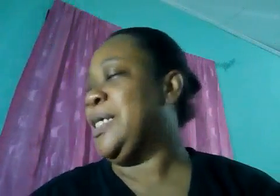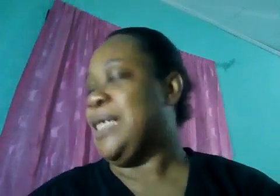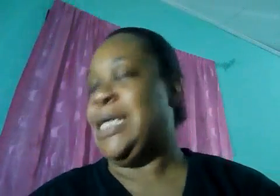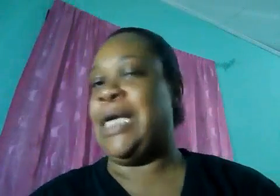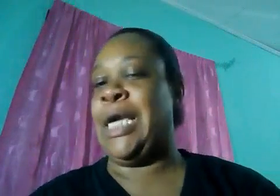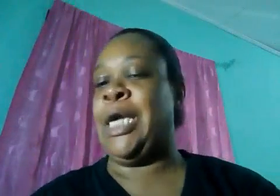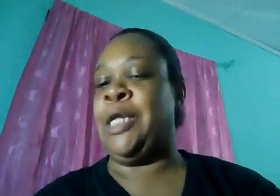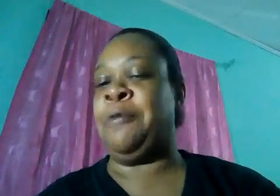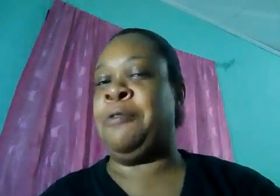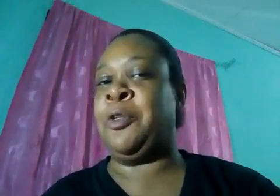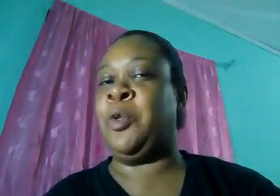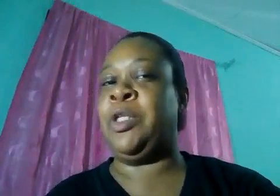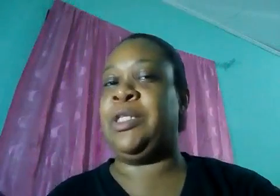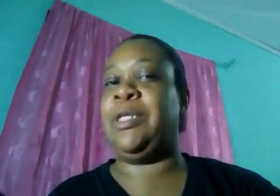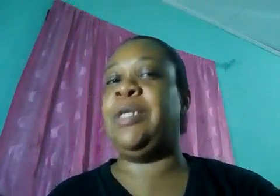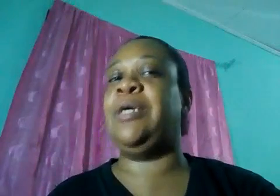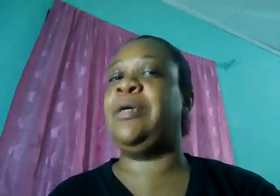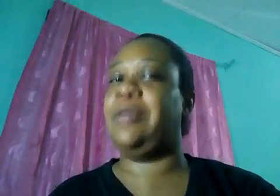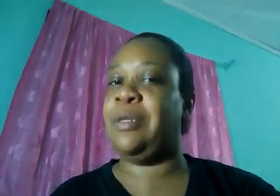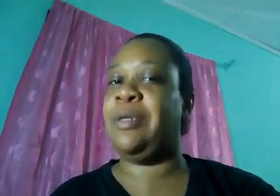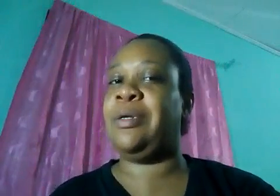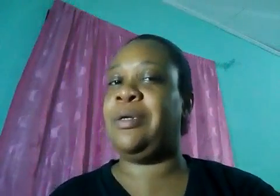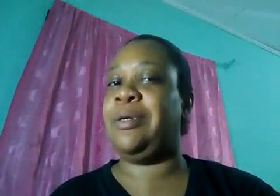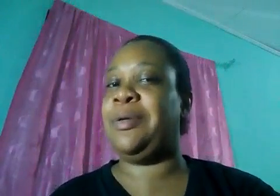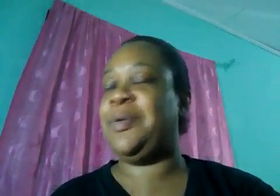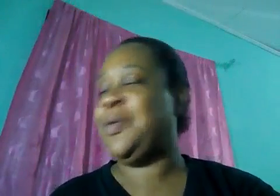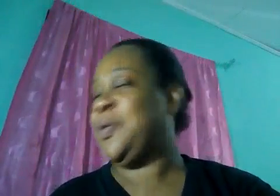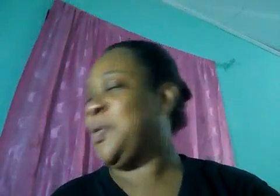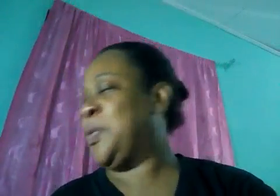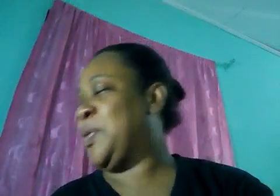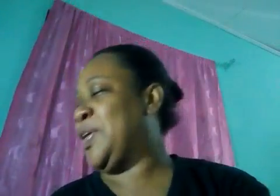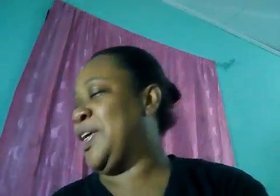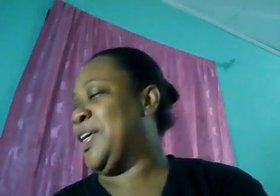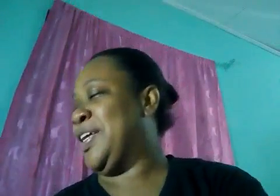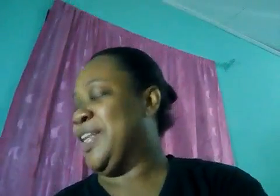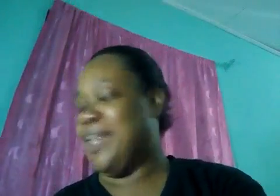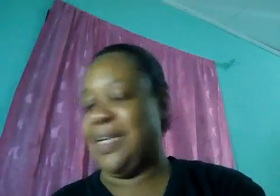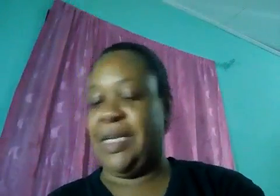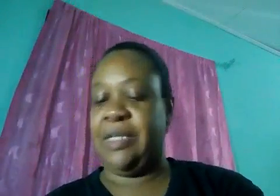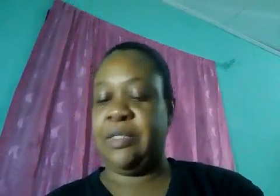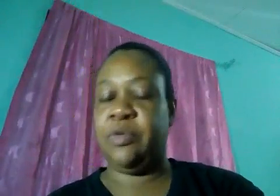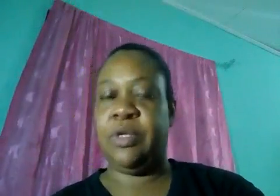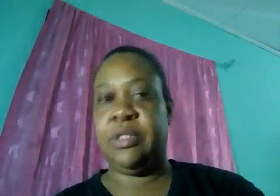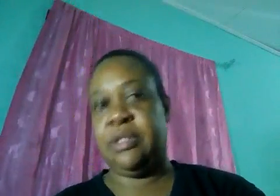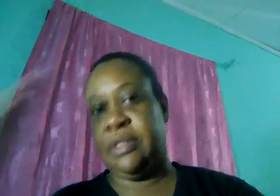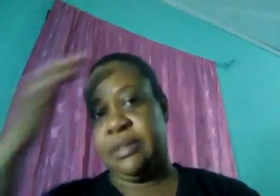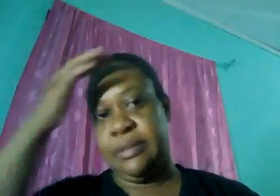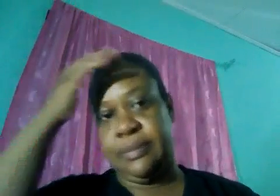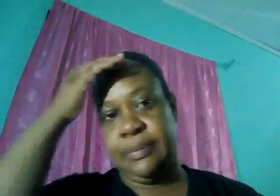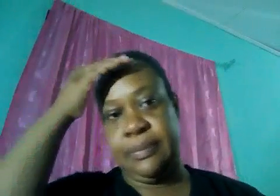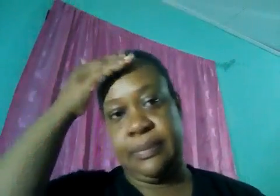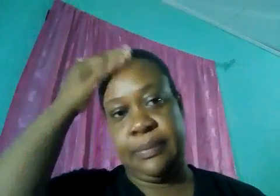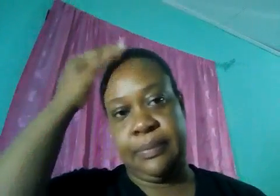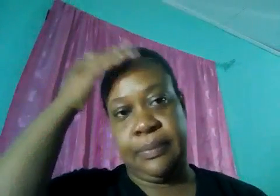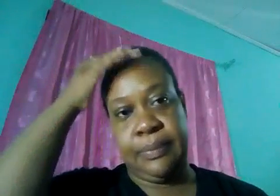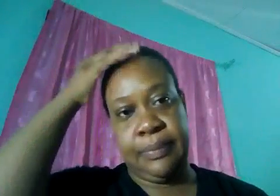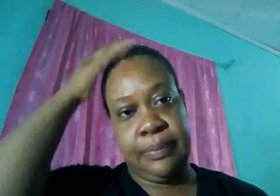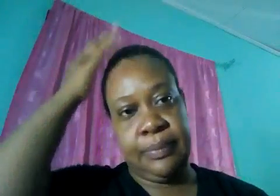You can get it for $20. Okay, let us go into it.